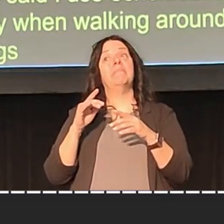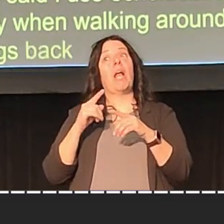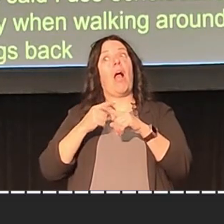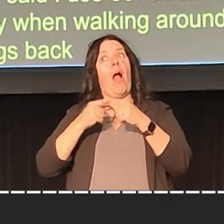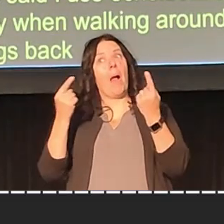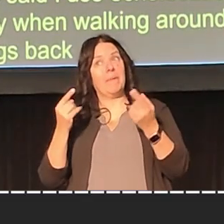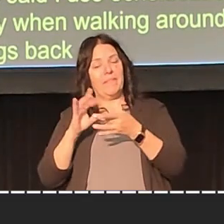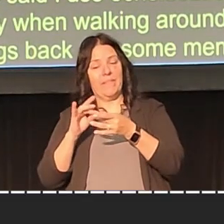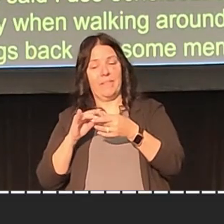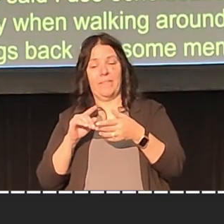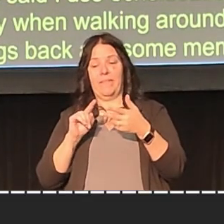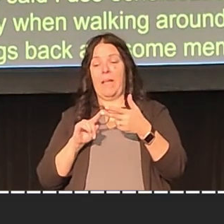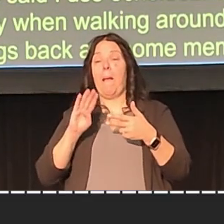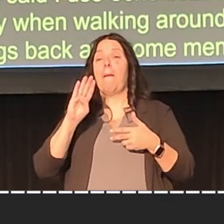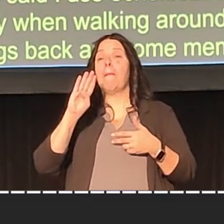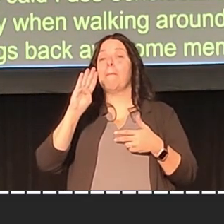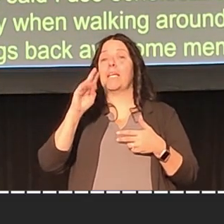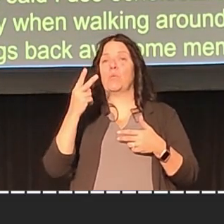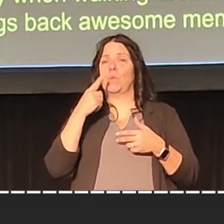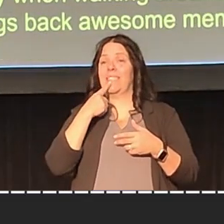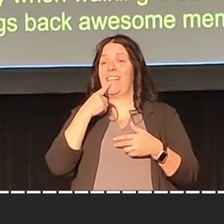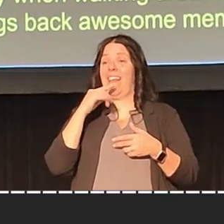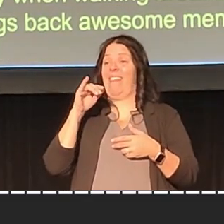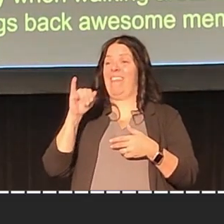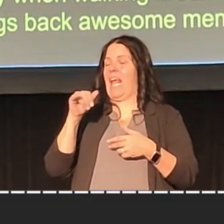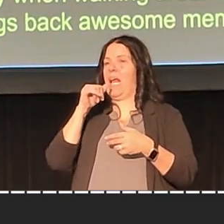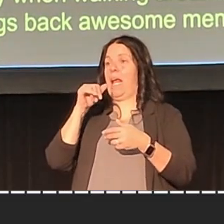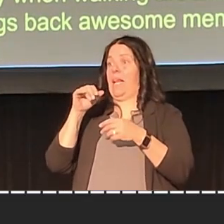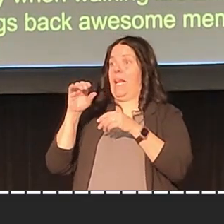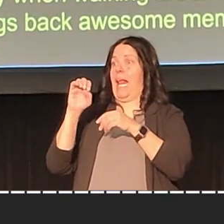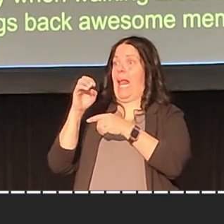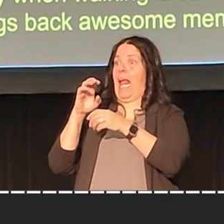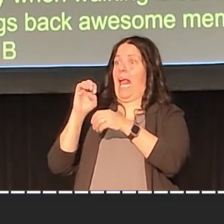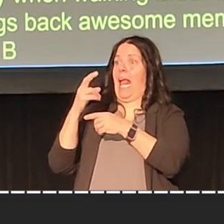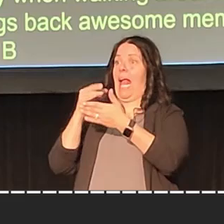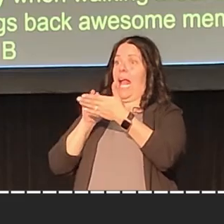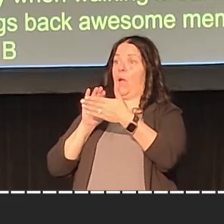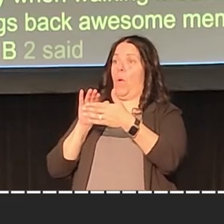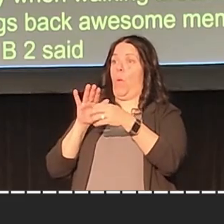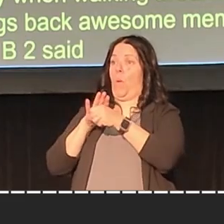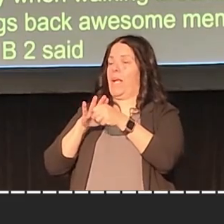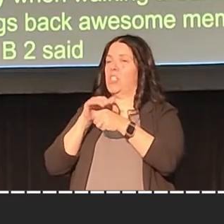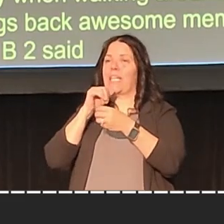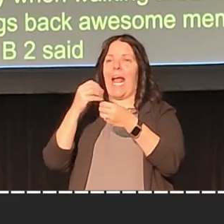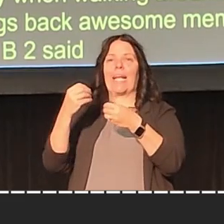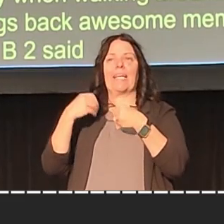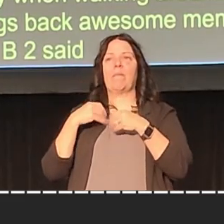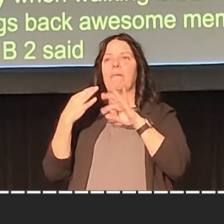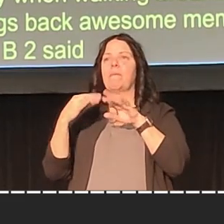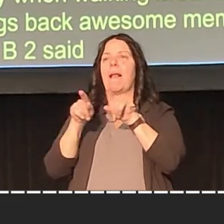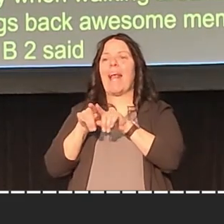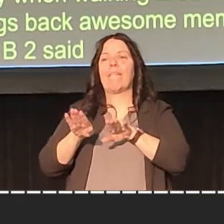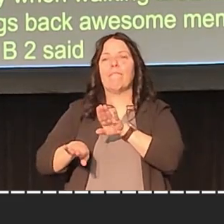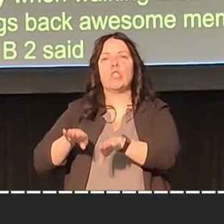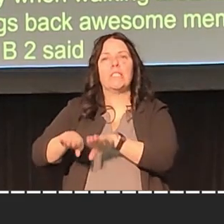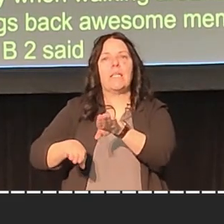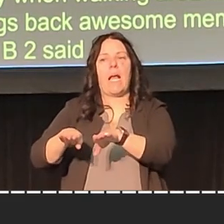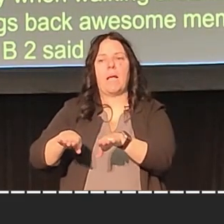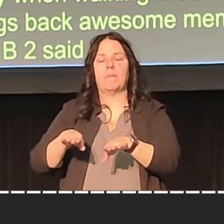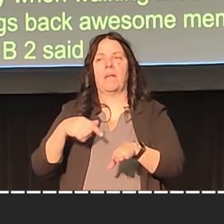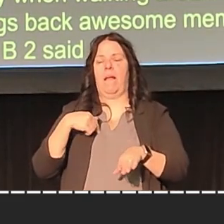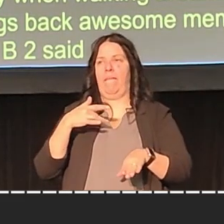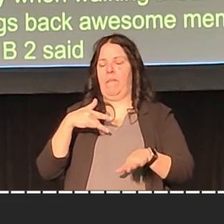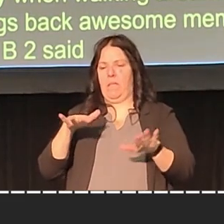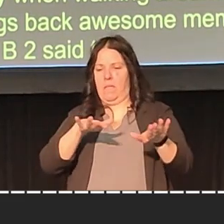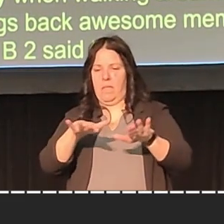said, the echolocation ability is not providing feedback as the footsteps are. It is more or less a radar beacon for straight in